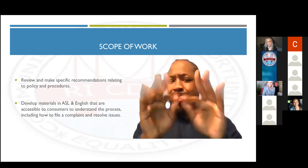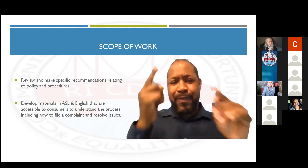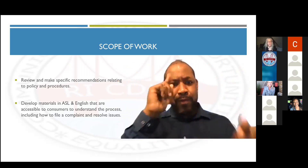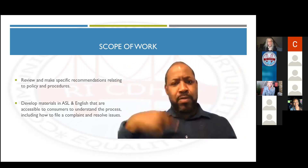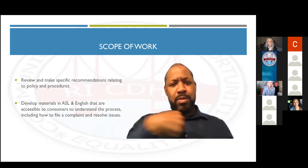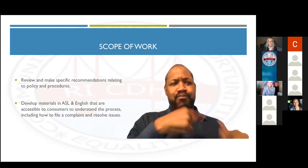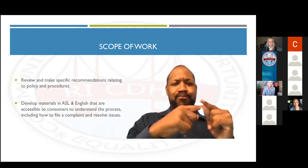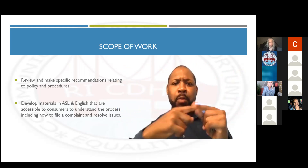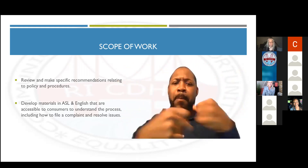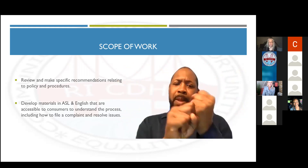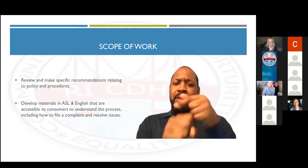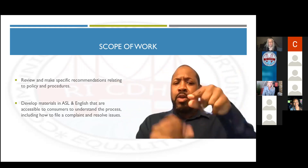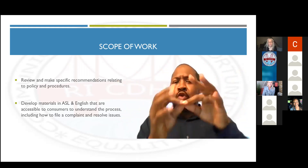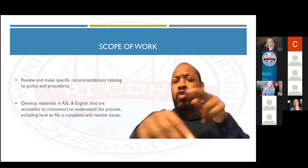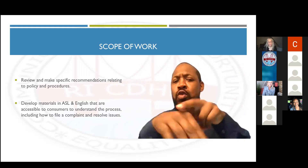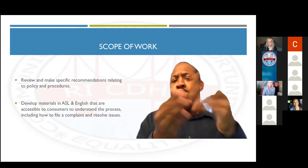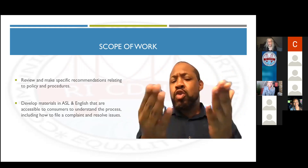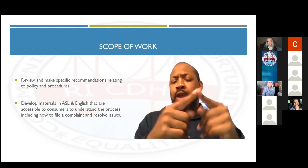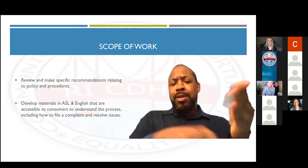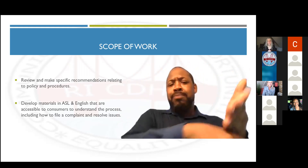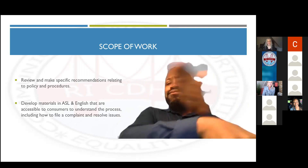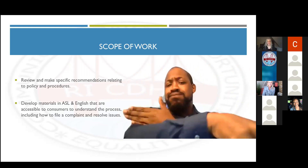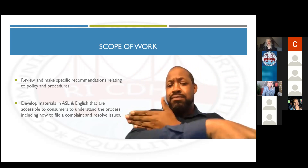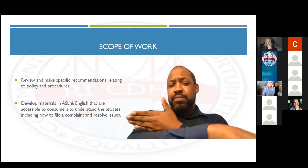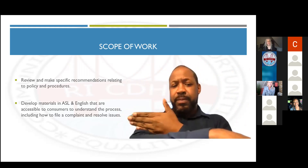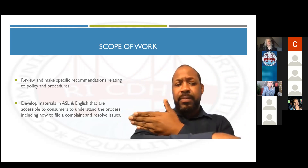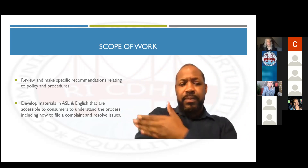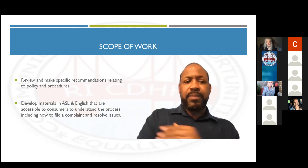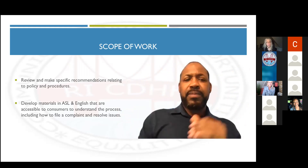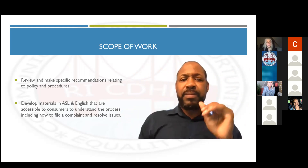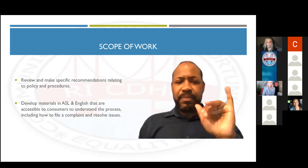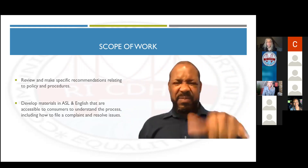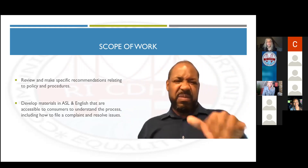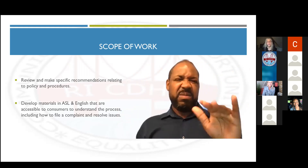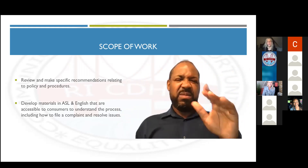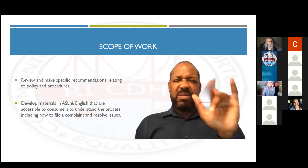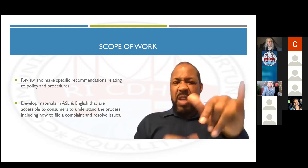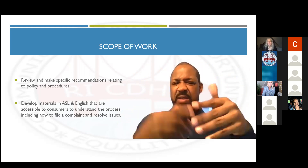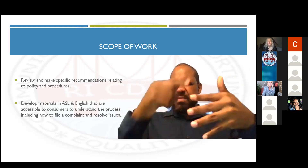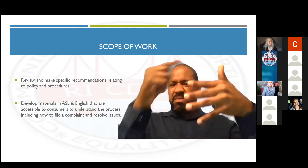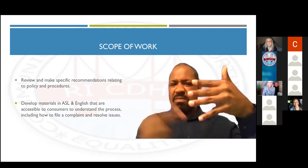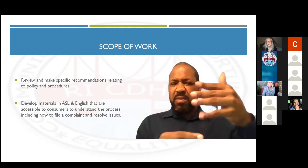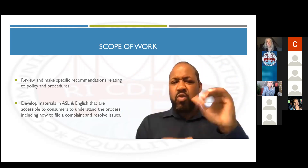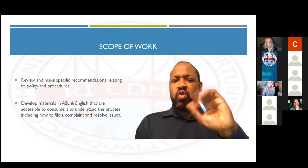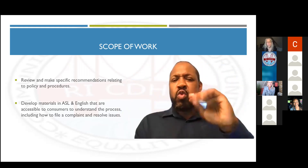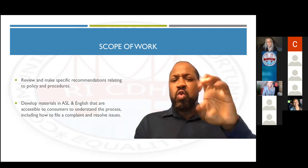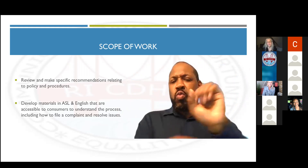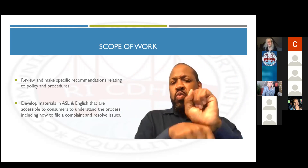need documentation about that so that we can make the interpreter referral service better and the quality and provision